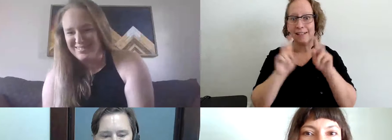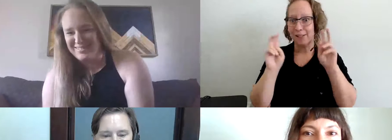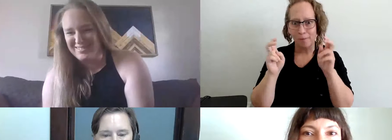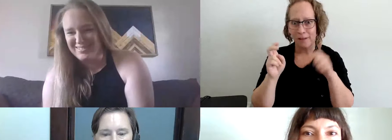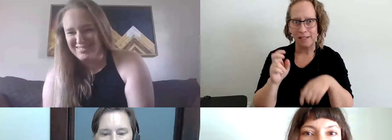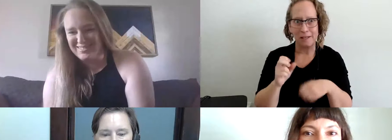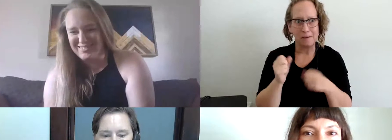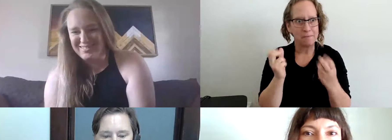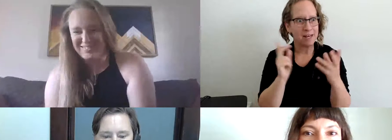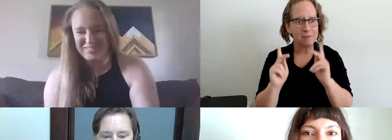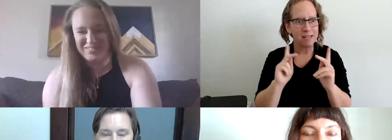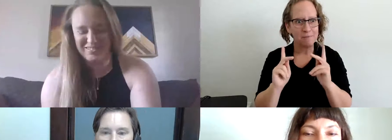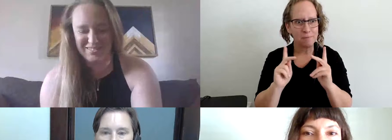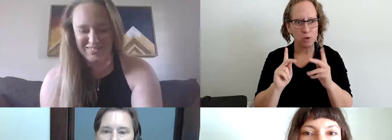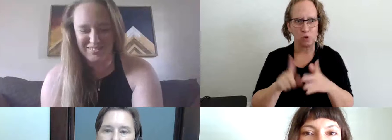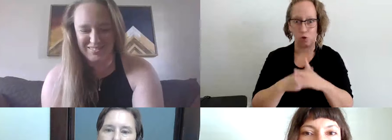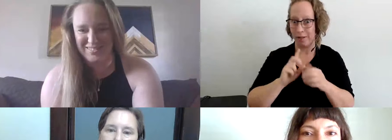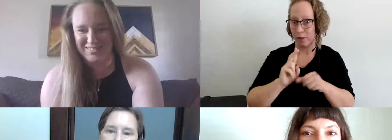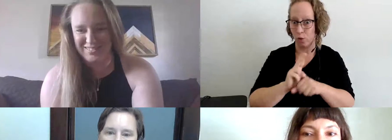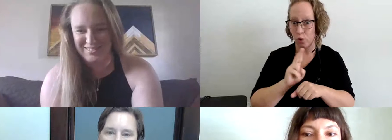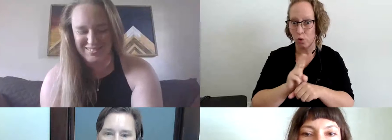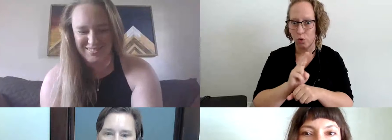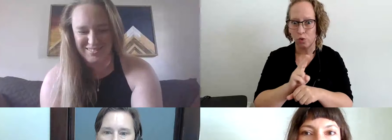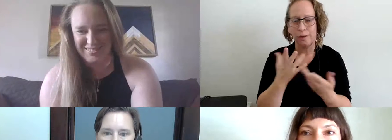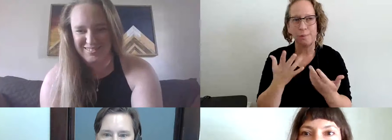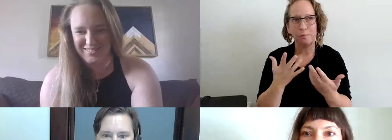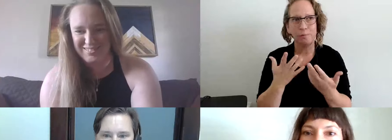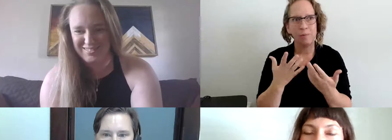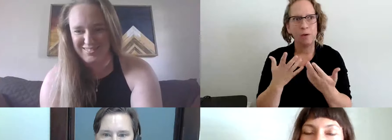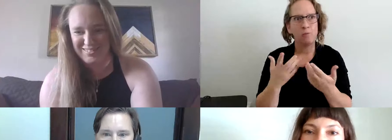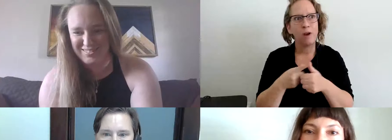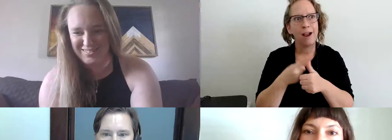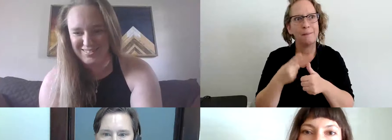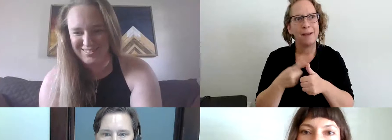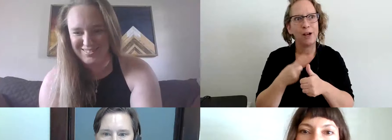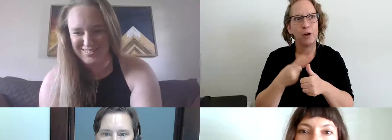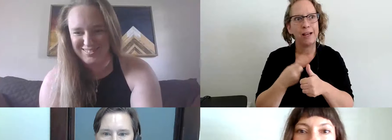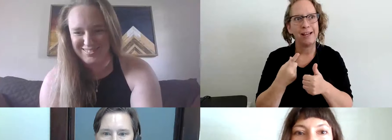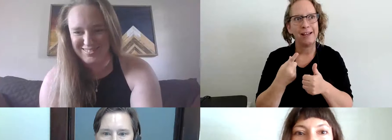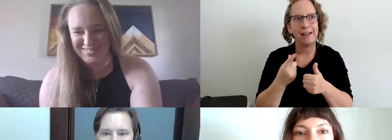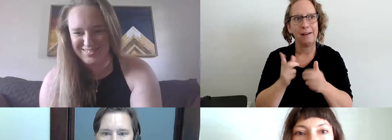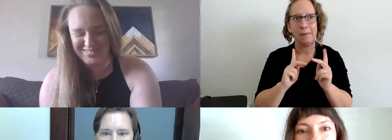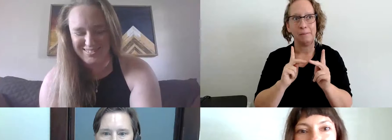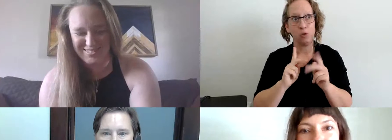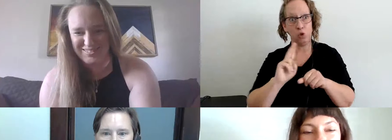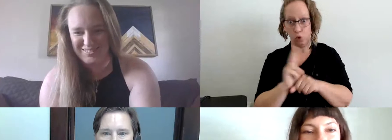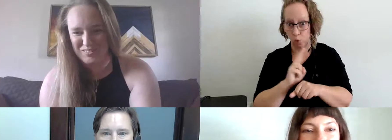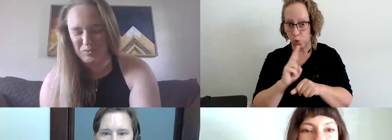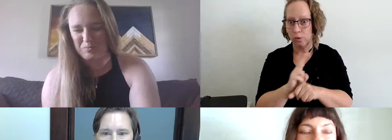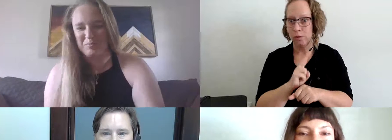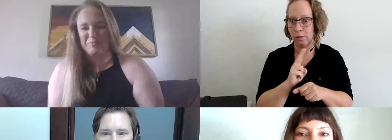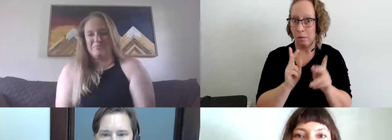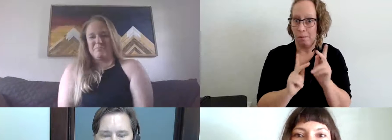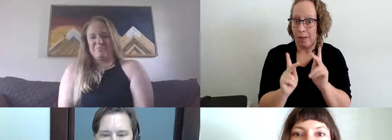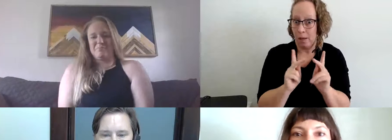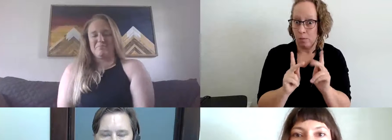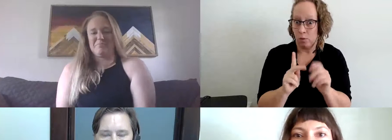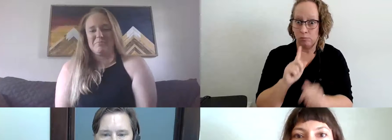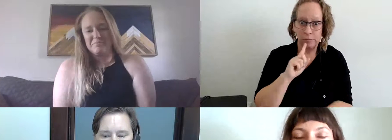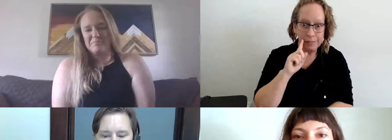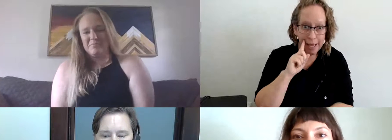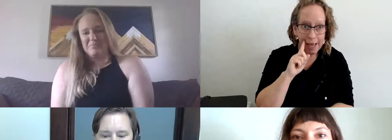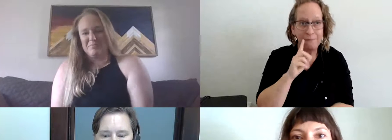that a lot of people are starting to use. The primary beneficiaries of Fed Relay are people who are deaf